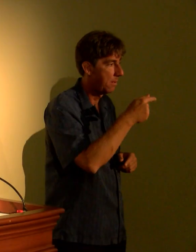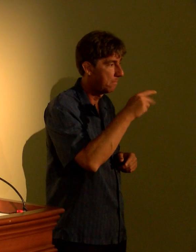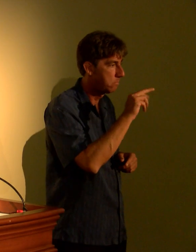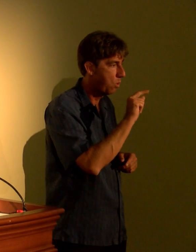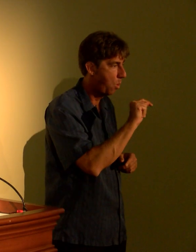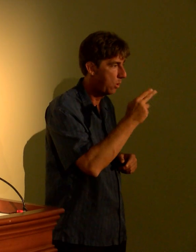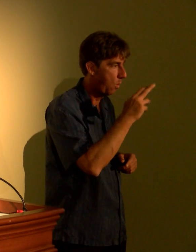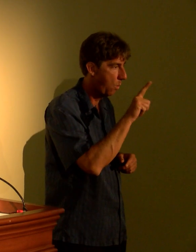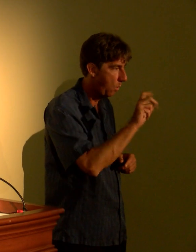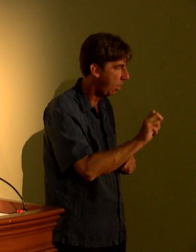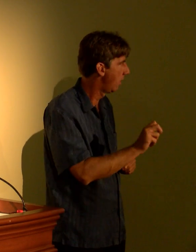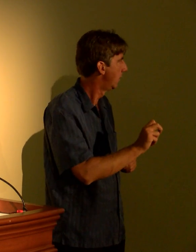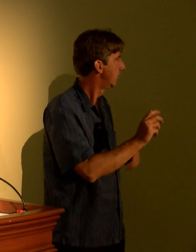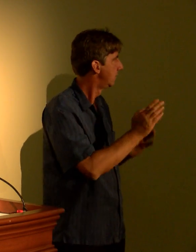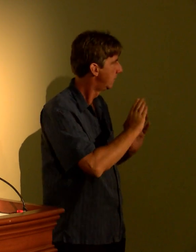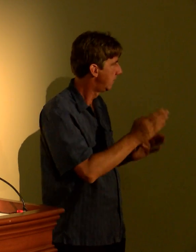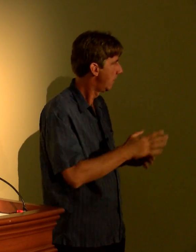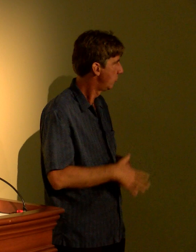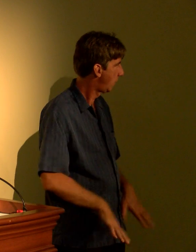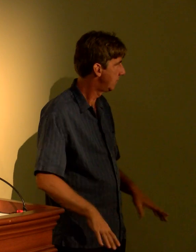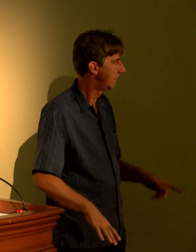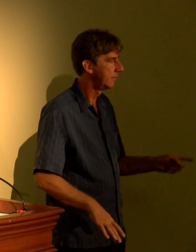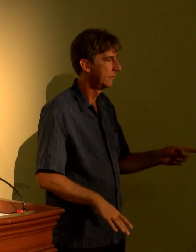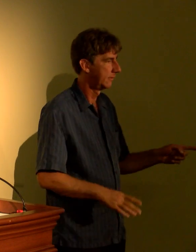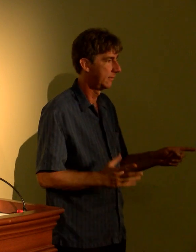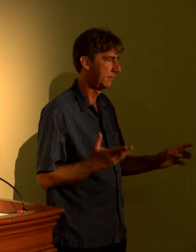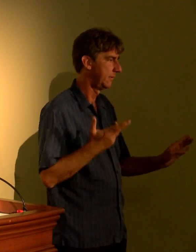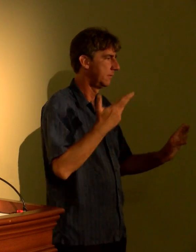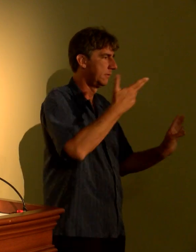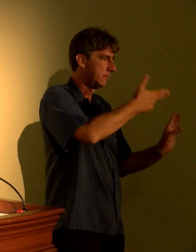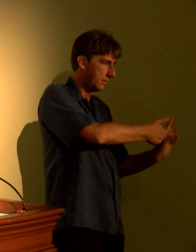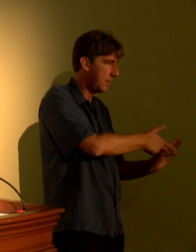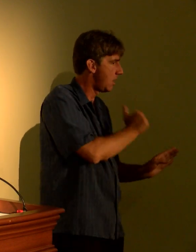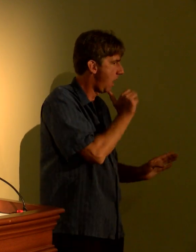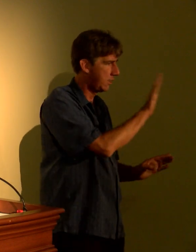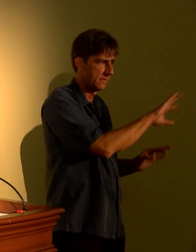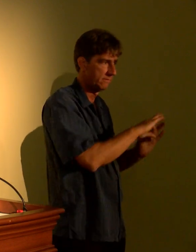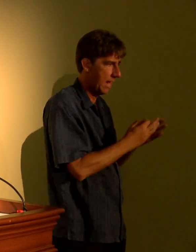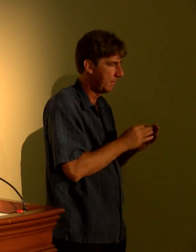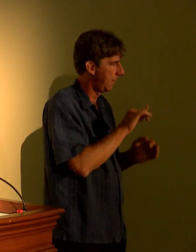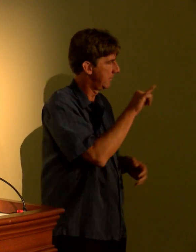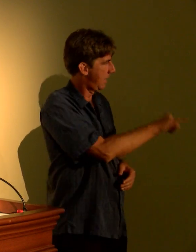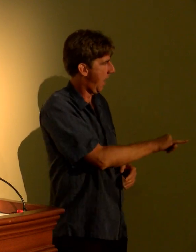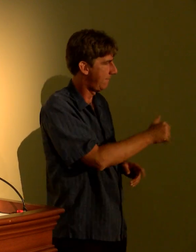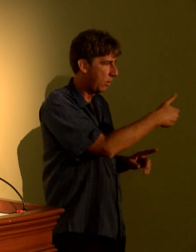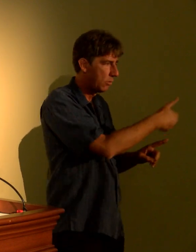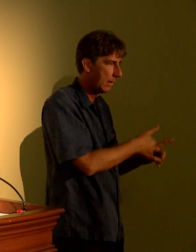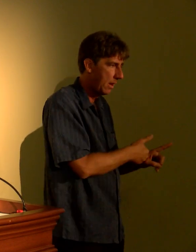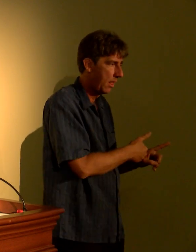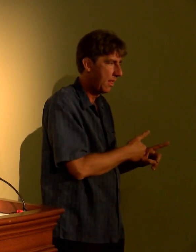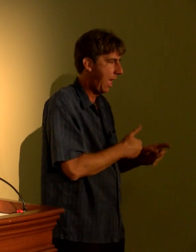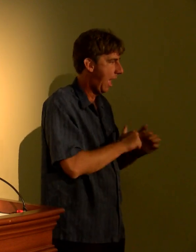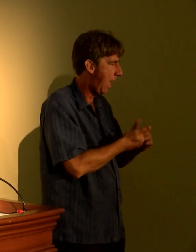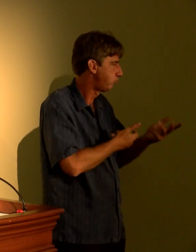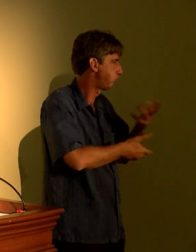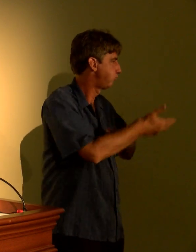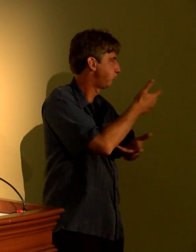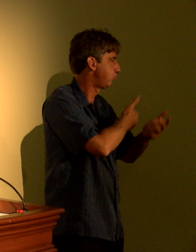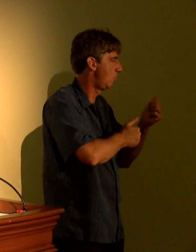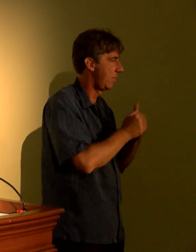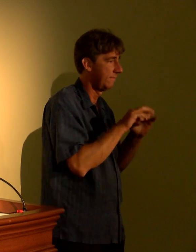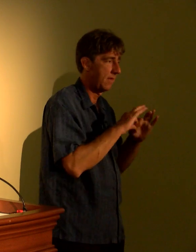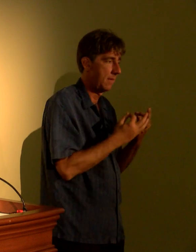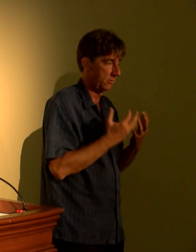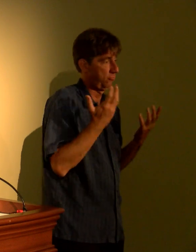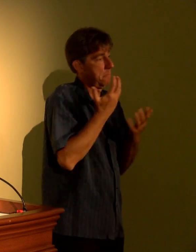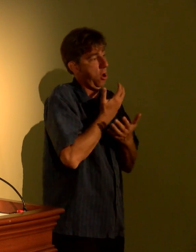Brewster becoming part of this household, a non-family household for 3 months. But it's a remarkable portrait, and he does an